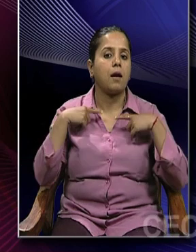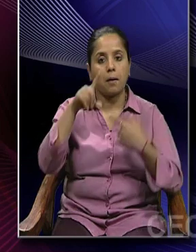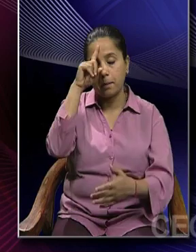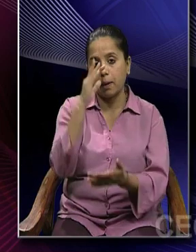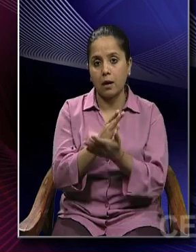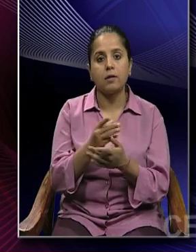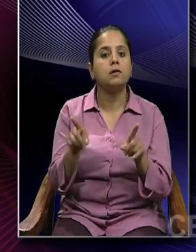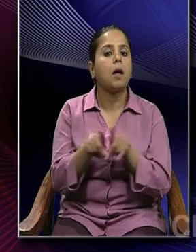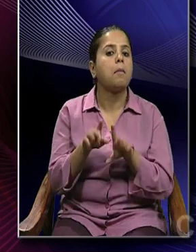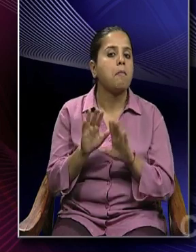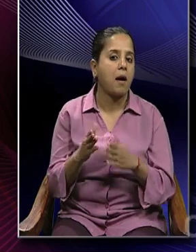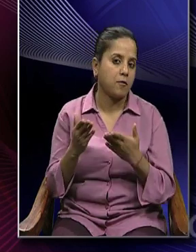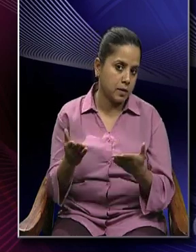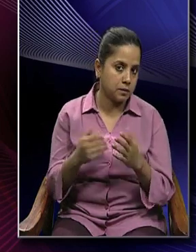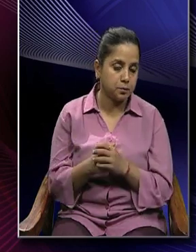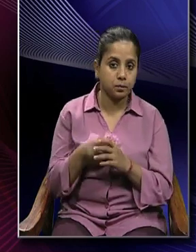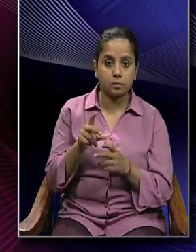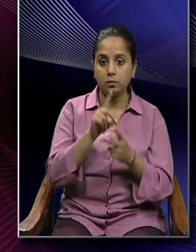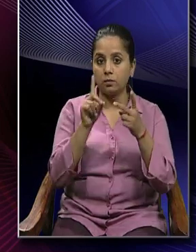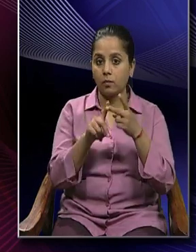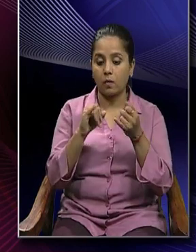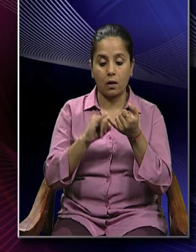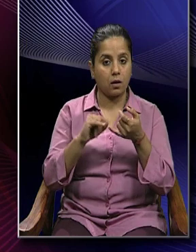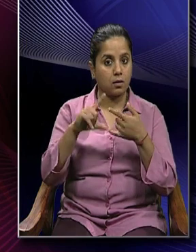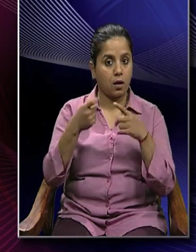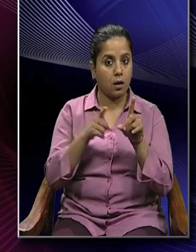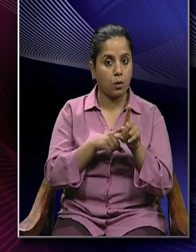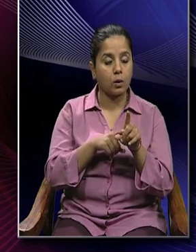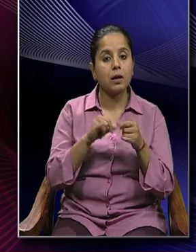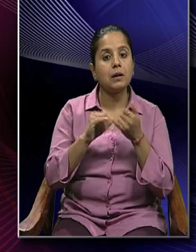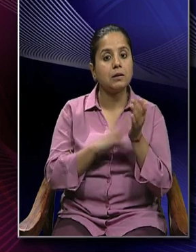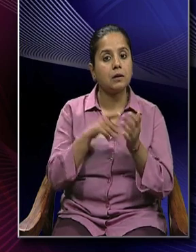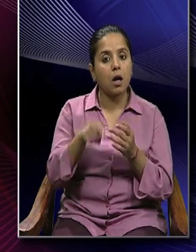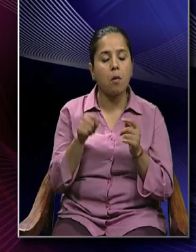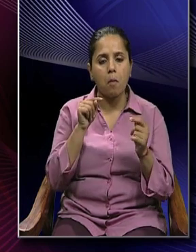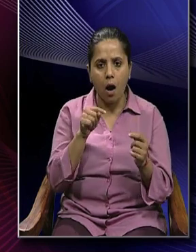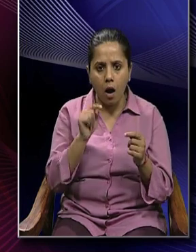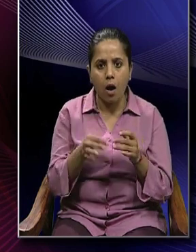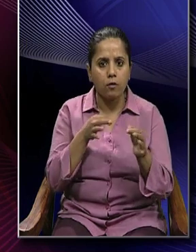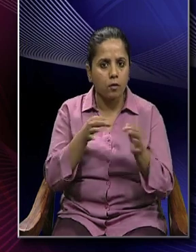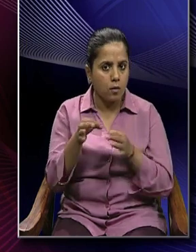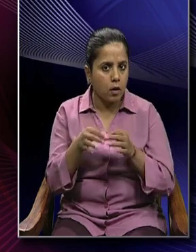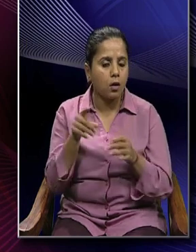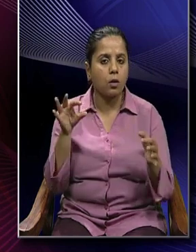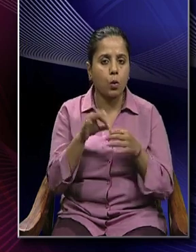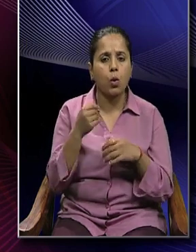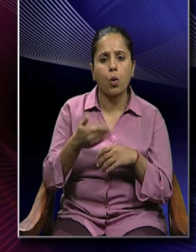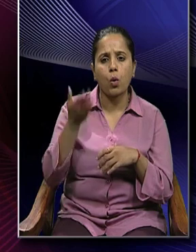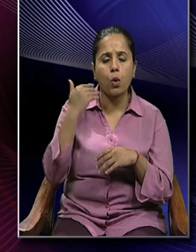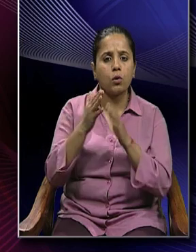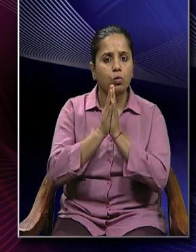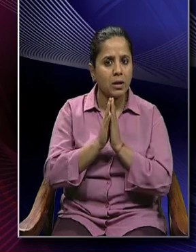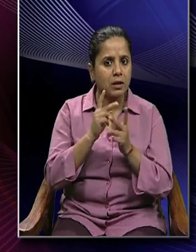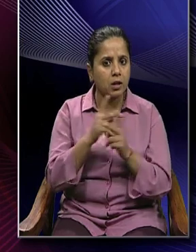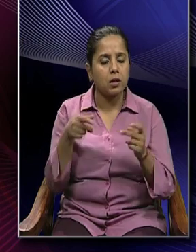are there. So, secularism, as here as he has argued, is defined is in the accordance with the ancient religious traditions